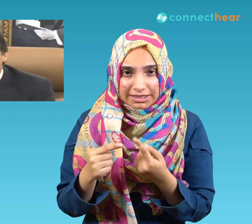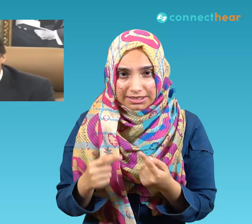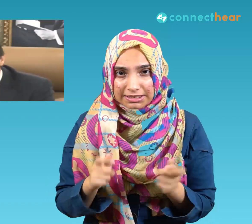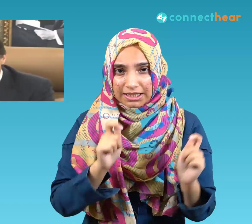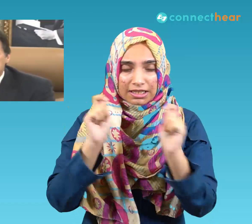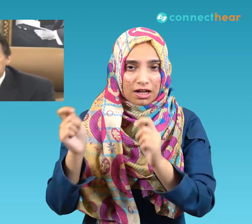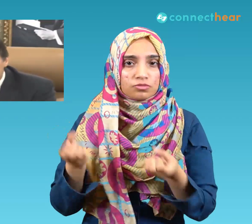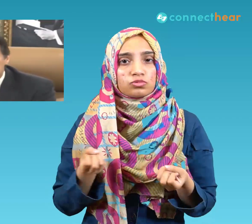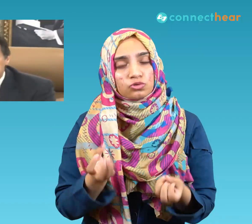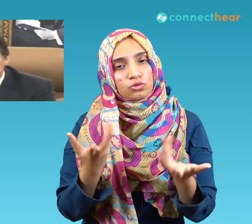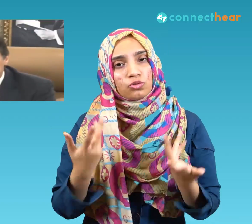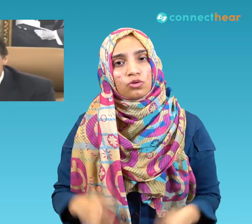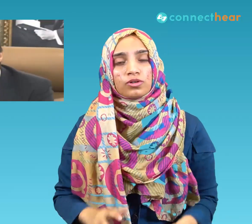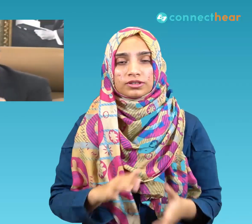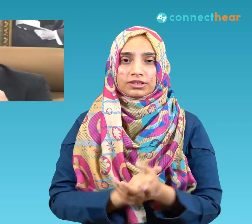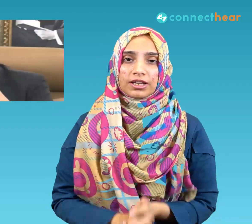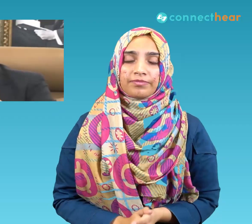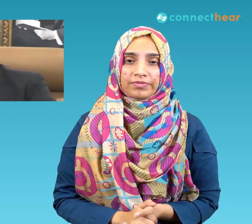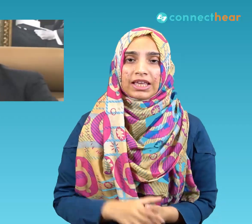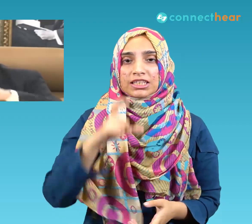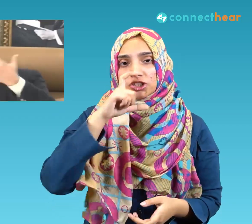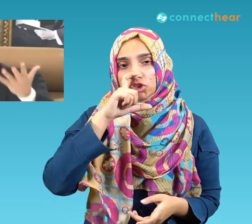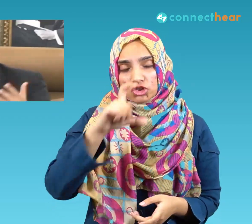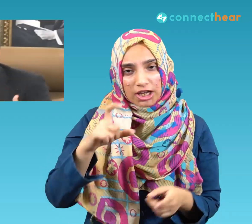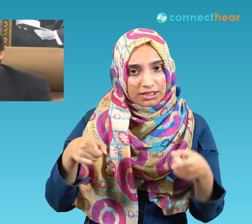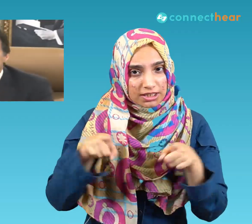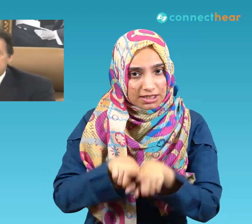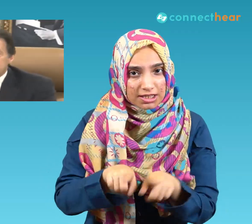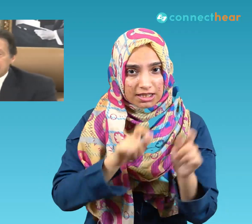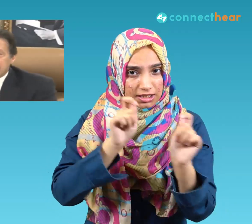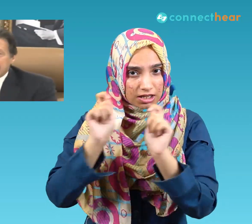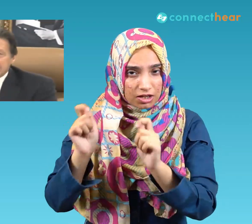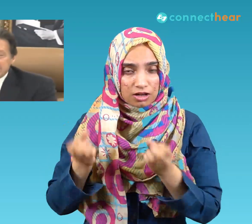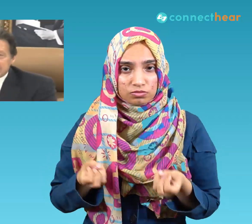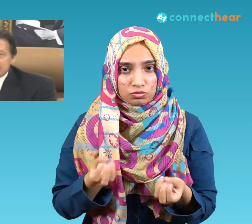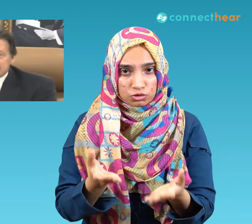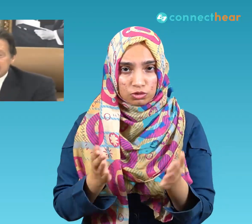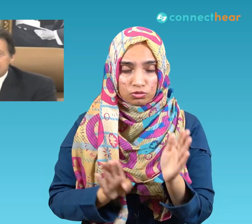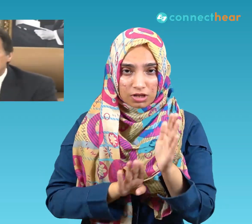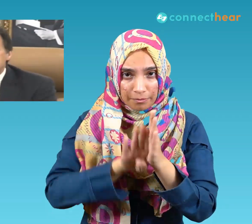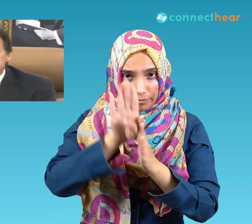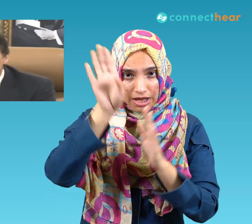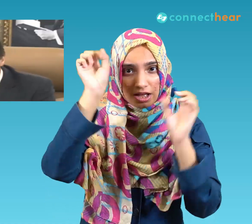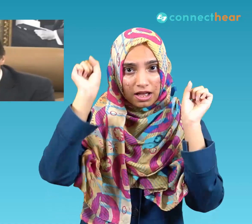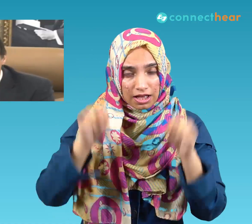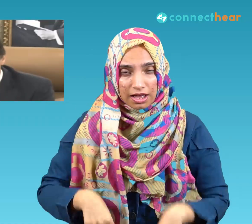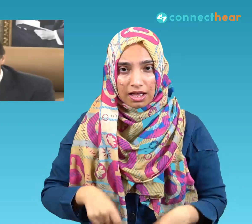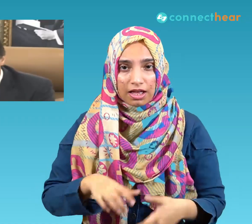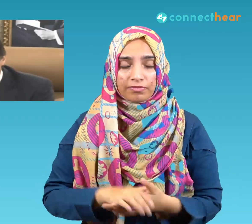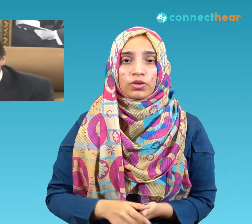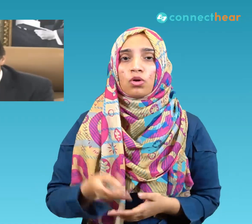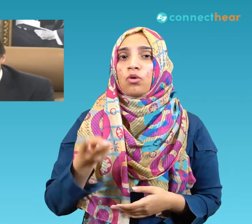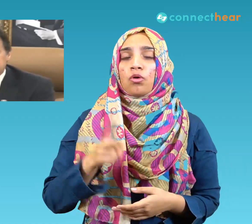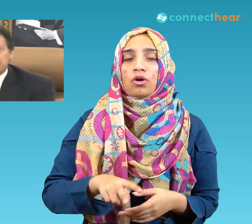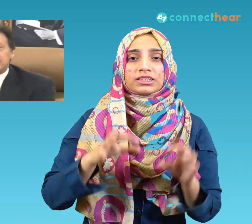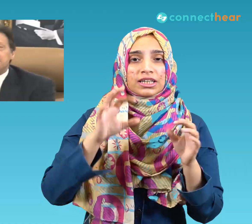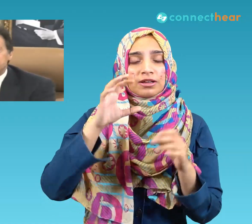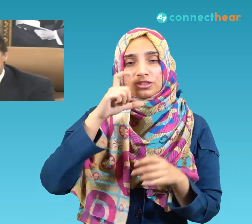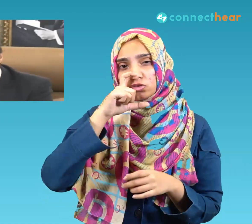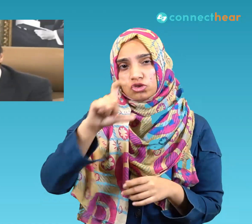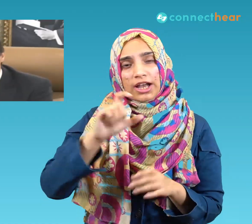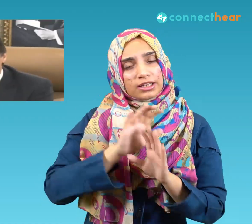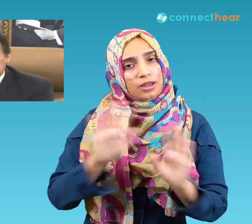CPEC is a great opportunity to now move forward from here. And as I said, it's not exclusive to China. Anyone